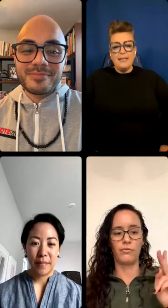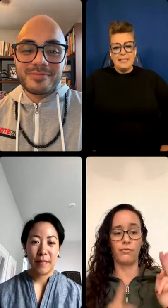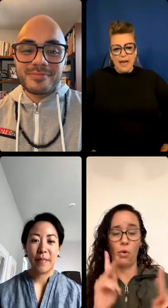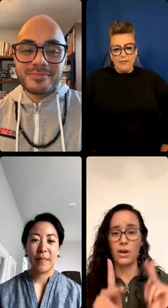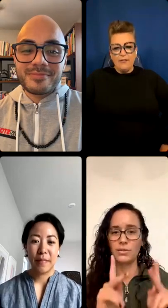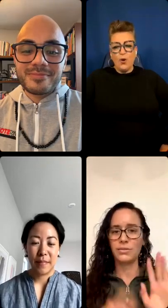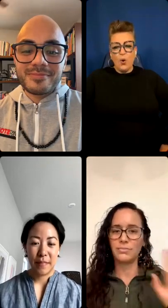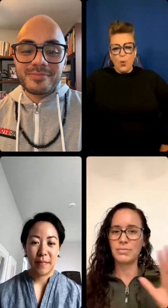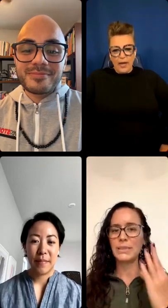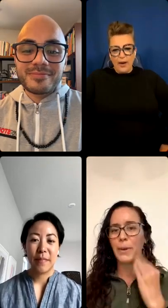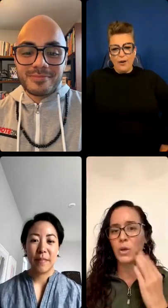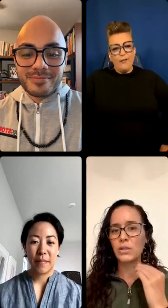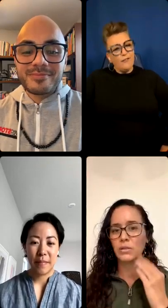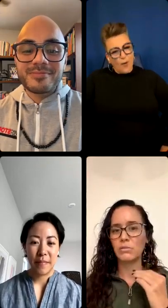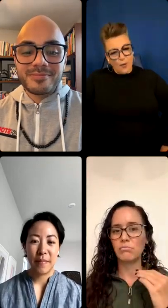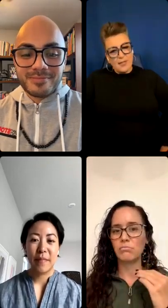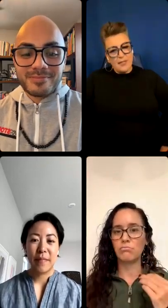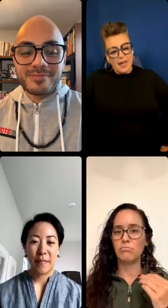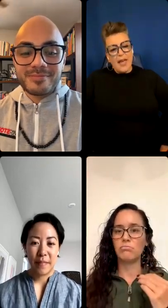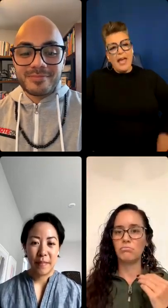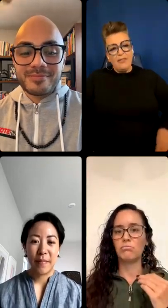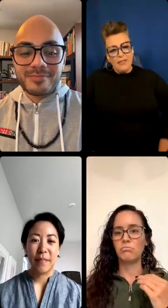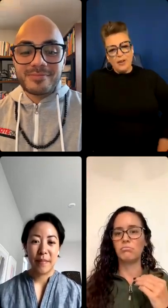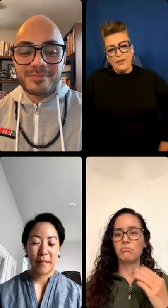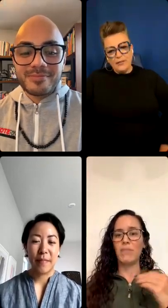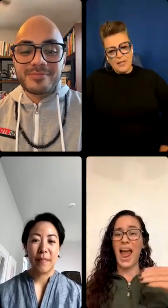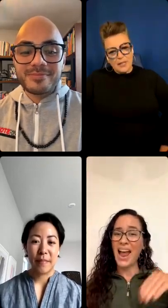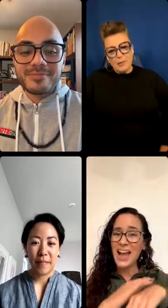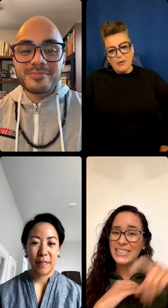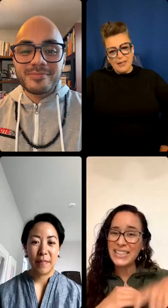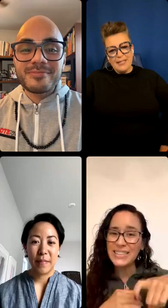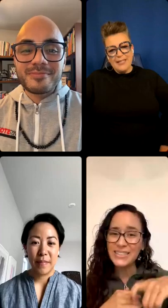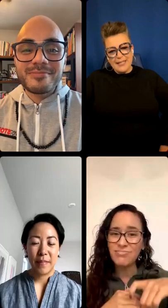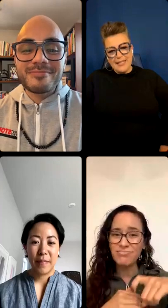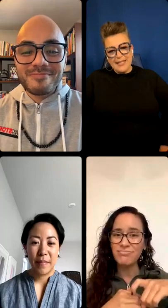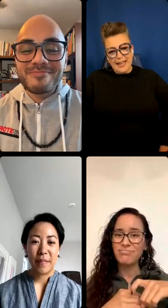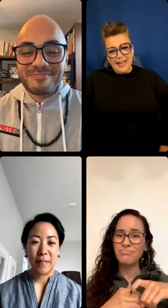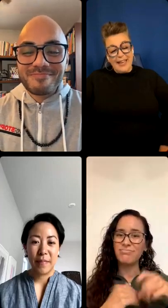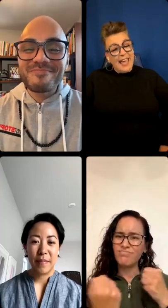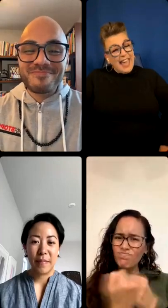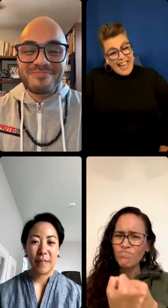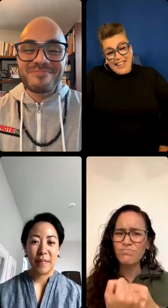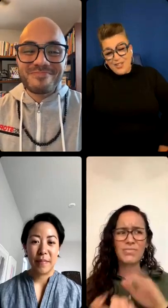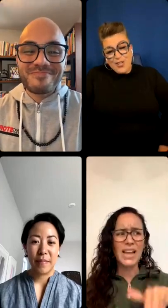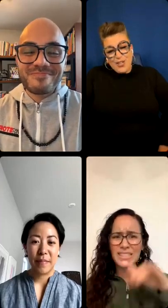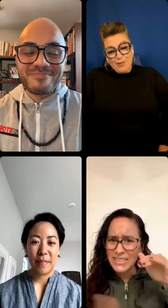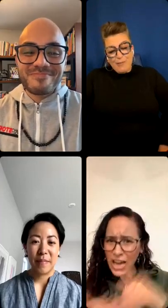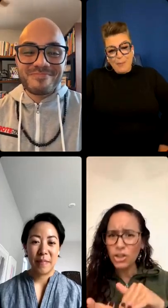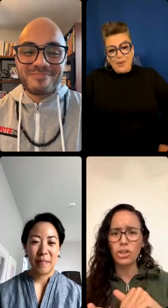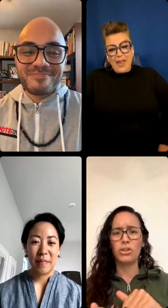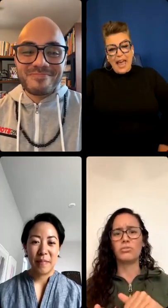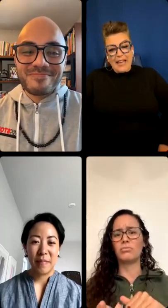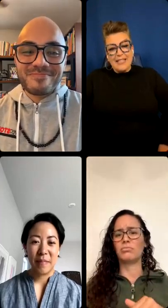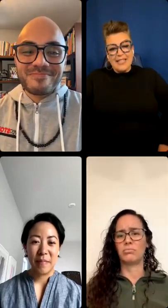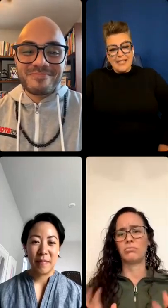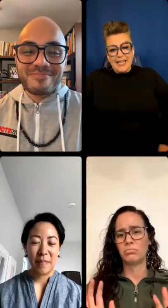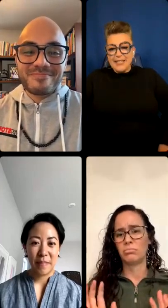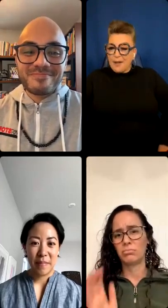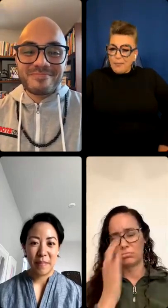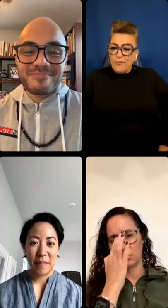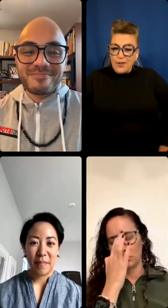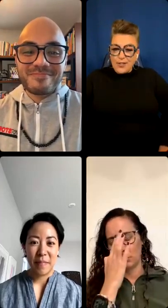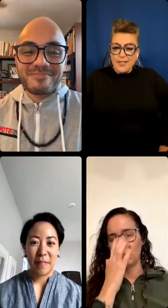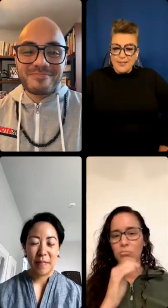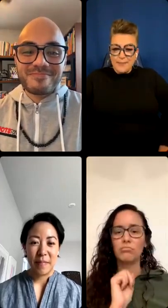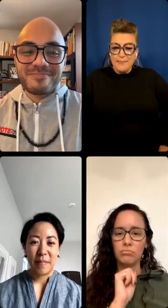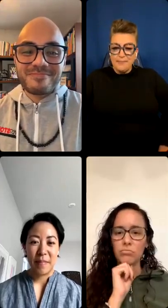brown, deaf, queer folks and their lived experiences. And to just remember that access needs